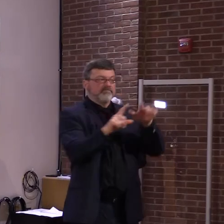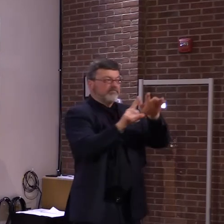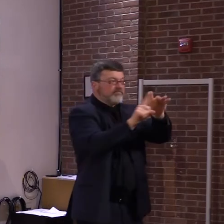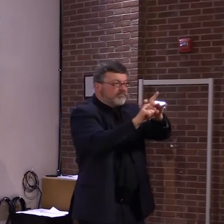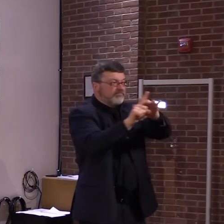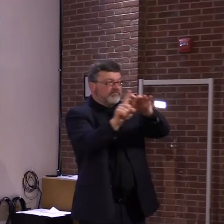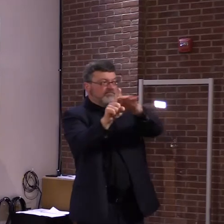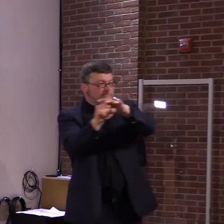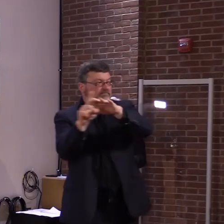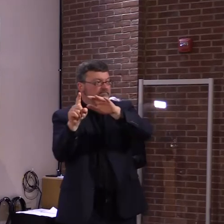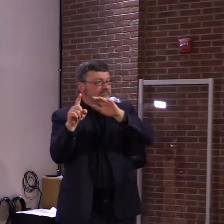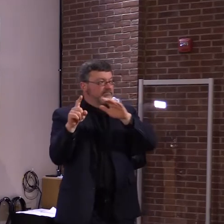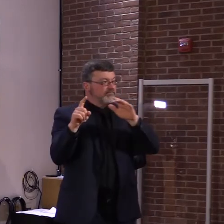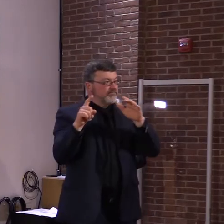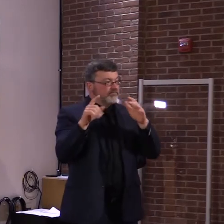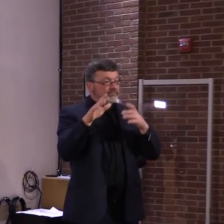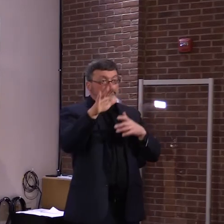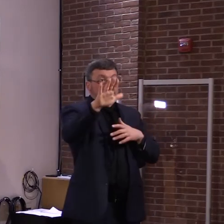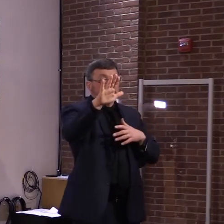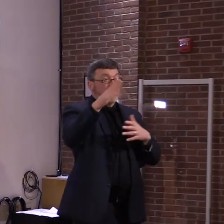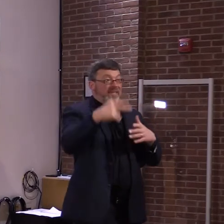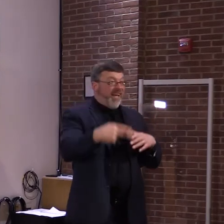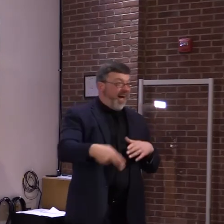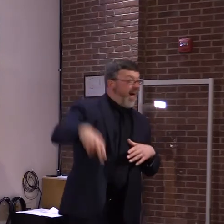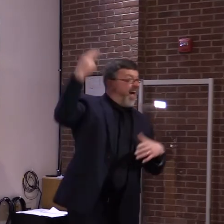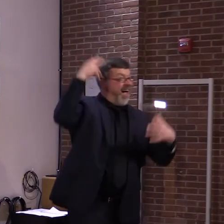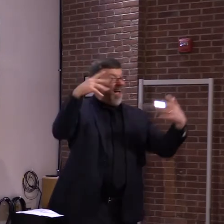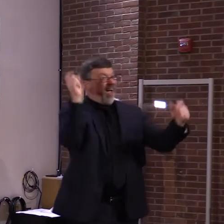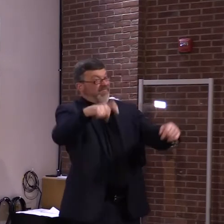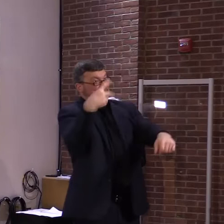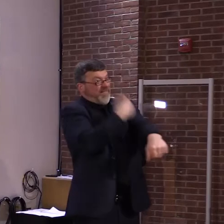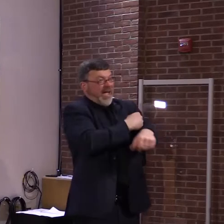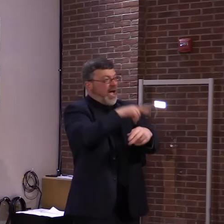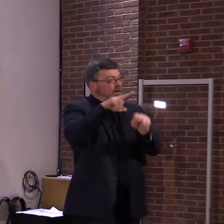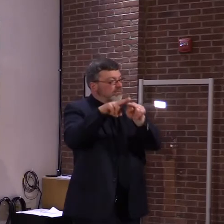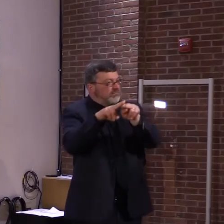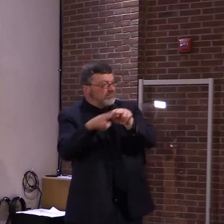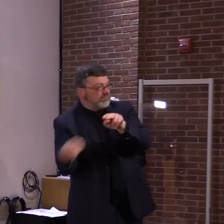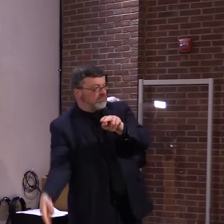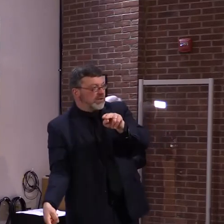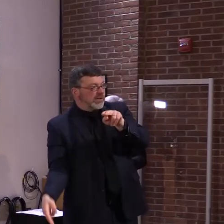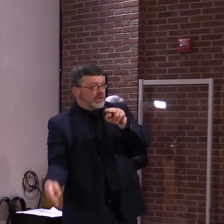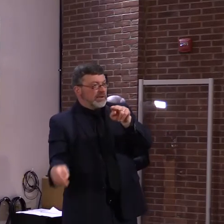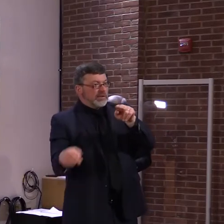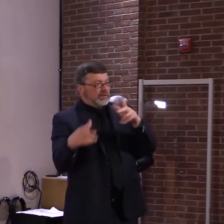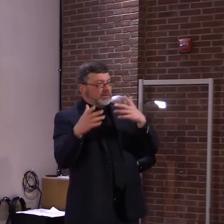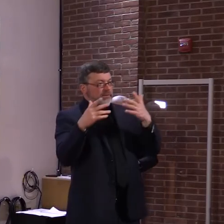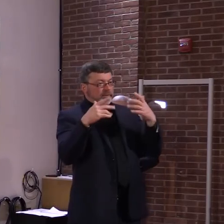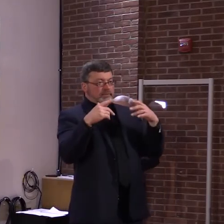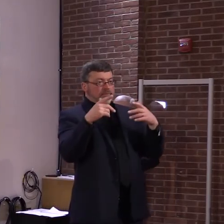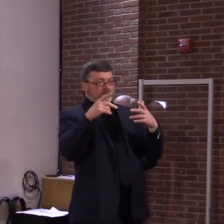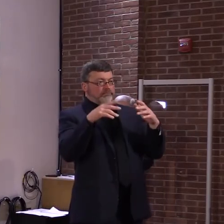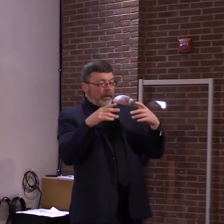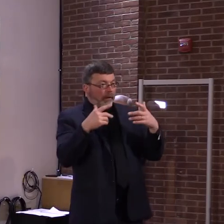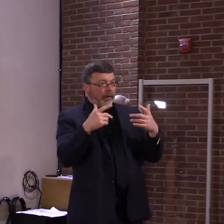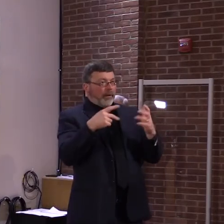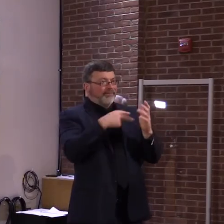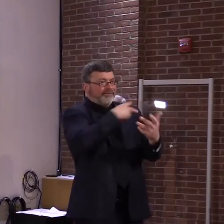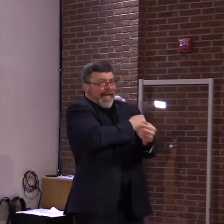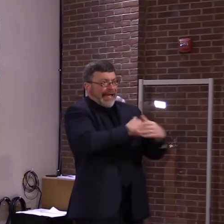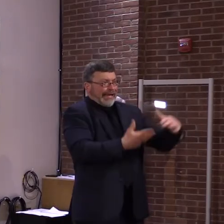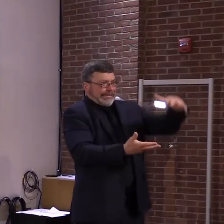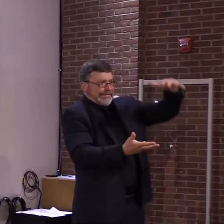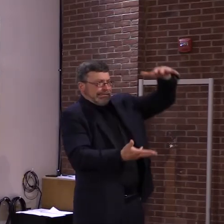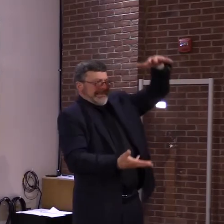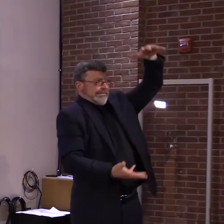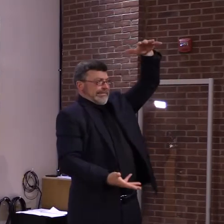been reduced. Their supply is overwhelmed their demand. We don't have that problem yet in Vermont. Obviously, it's been reduced